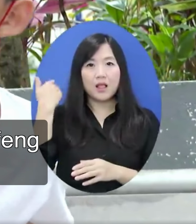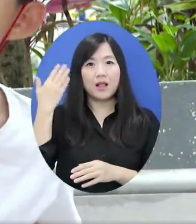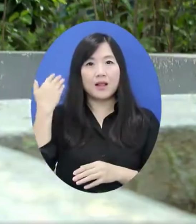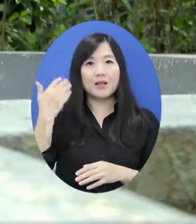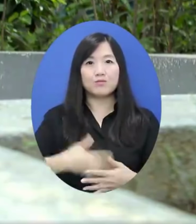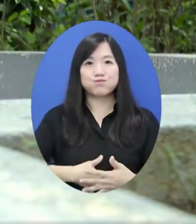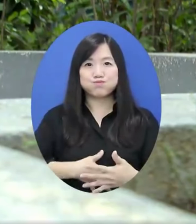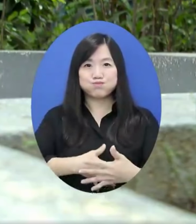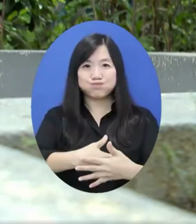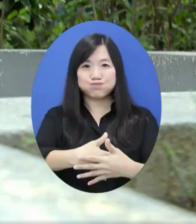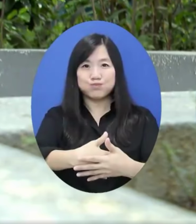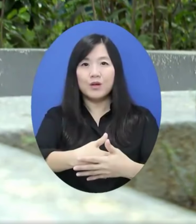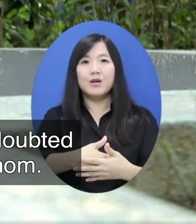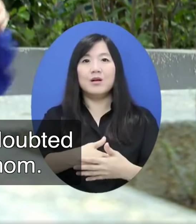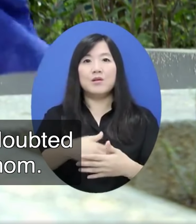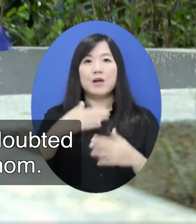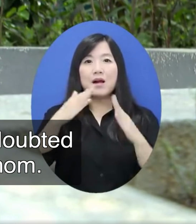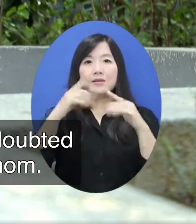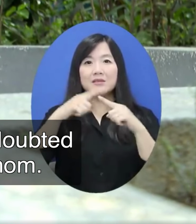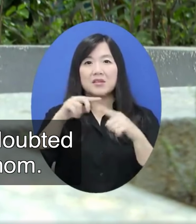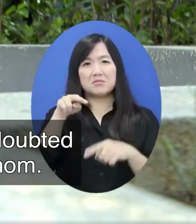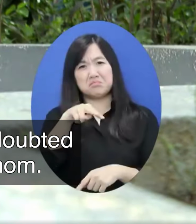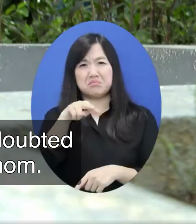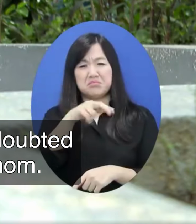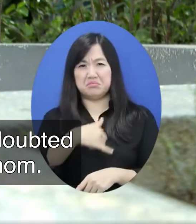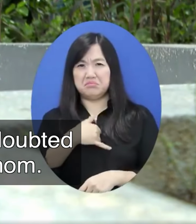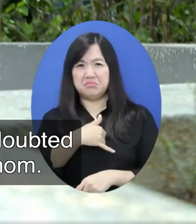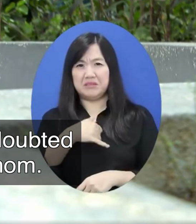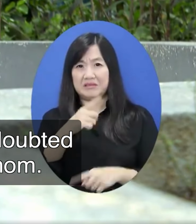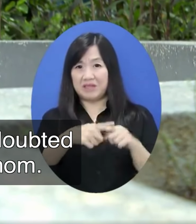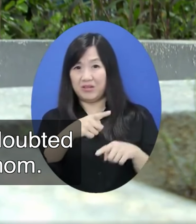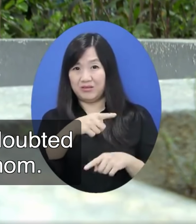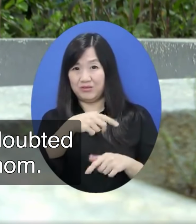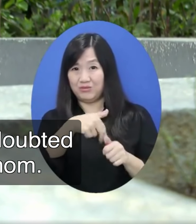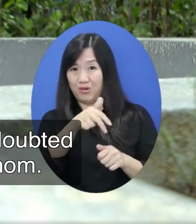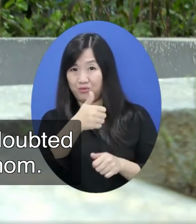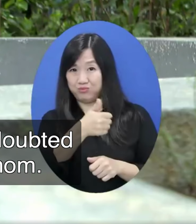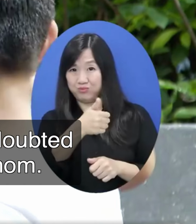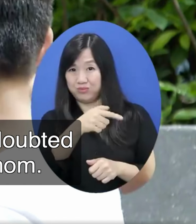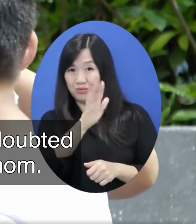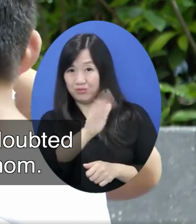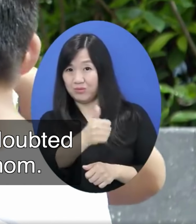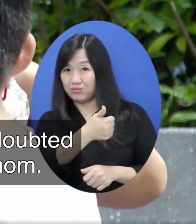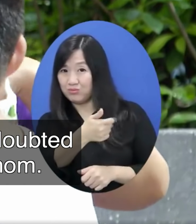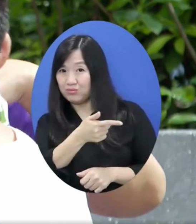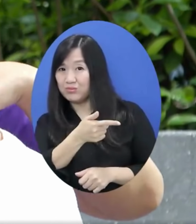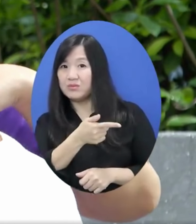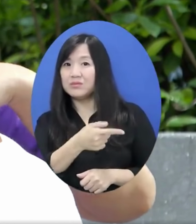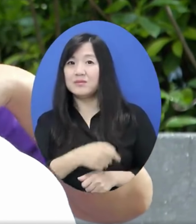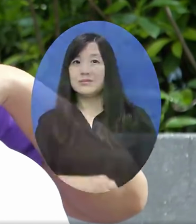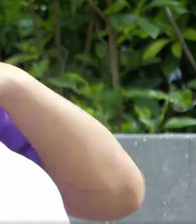kid. When she had a baby, even her closest family members doubted whether she would be a good